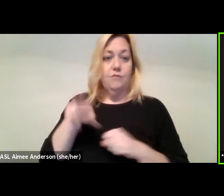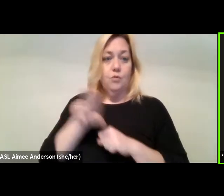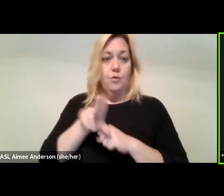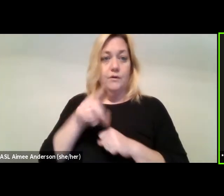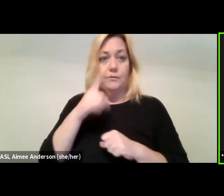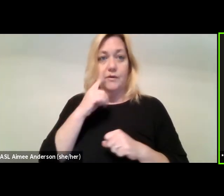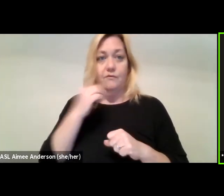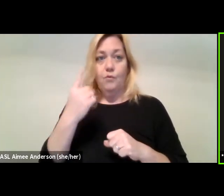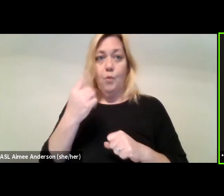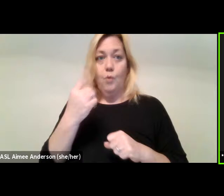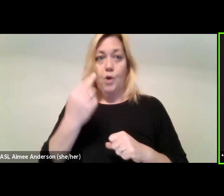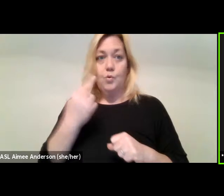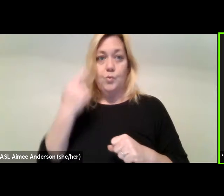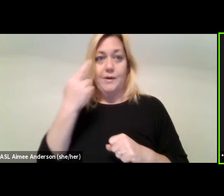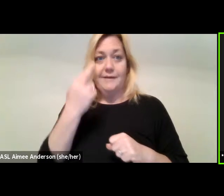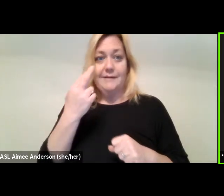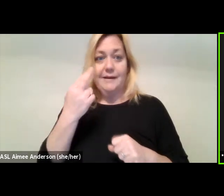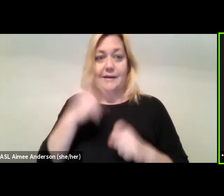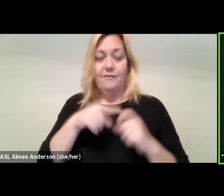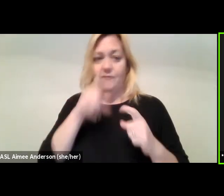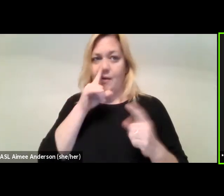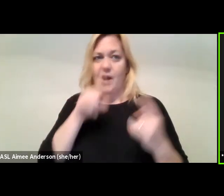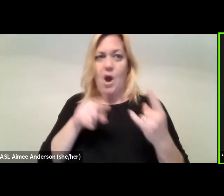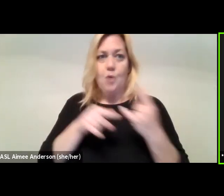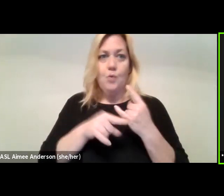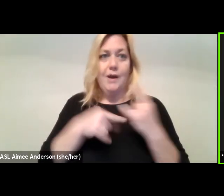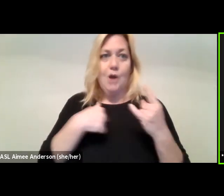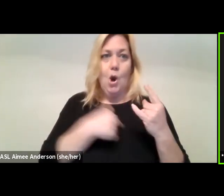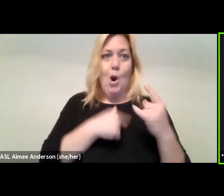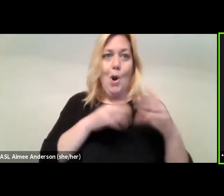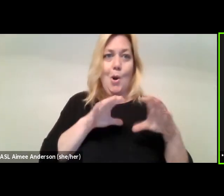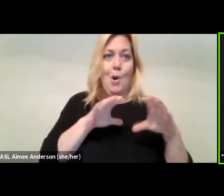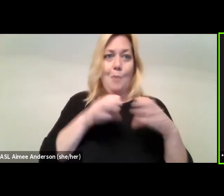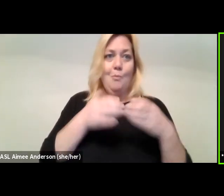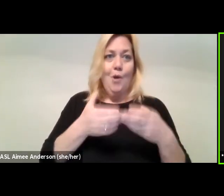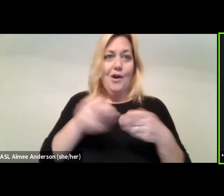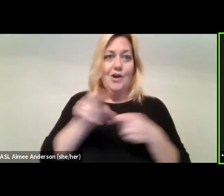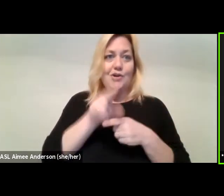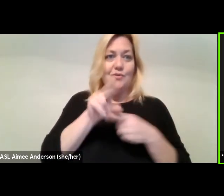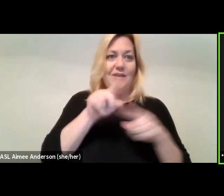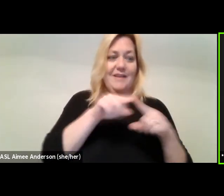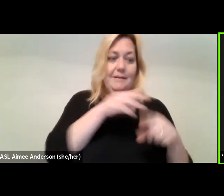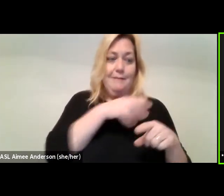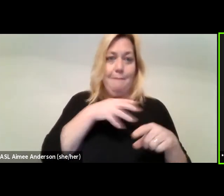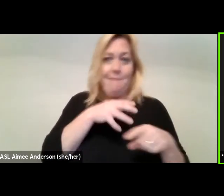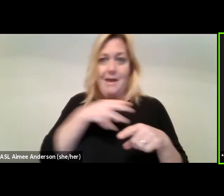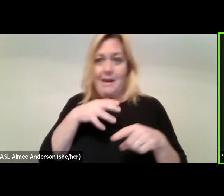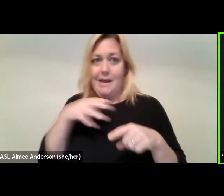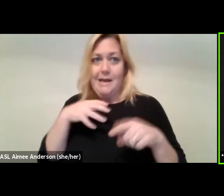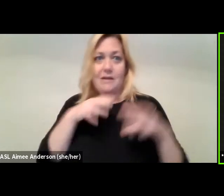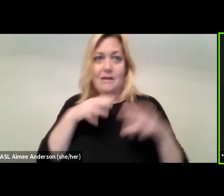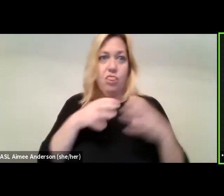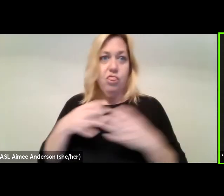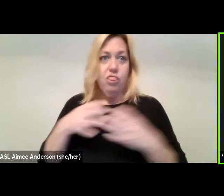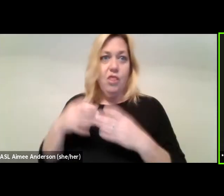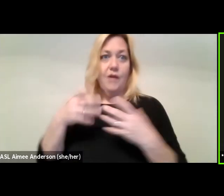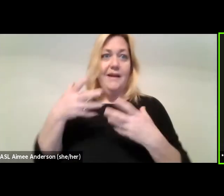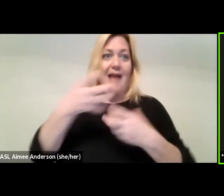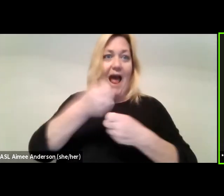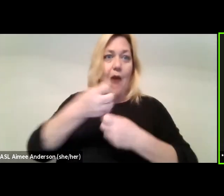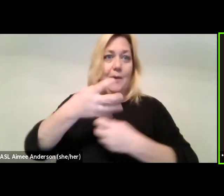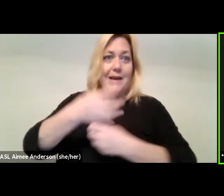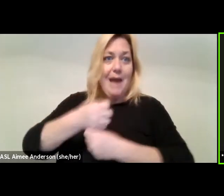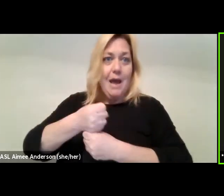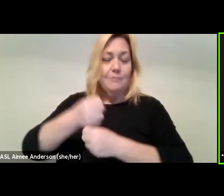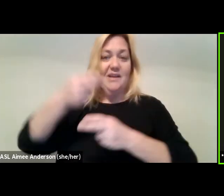one reason. And it's very ironic that our party creating all these committees and all these acronyms and all these names,